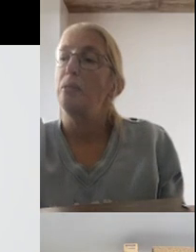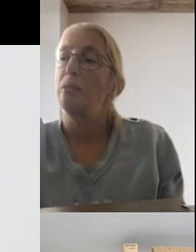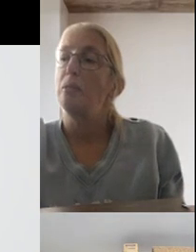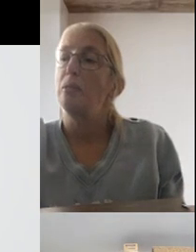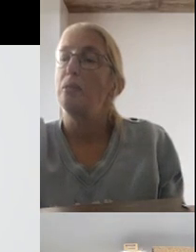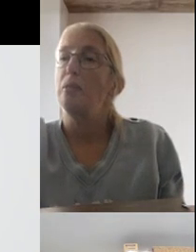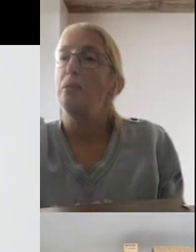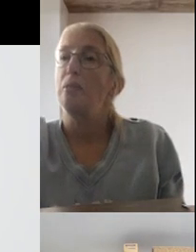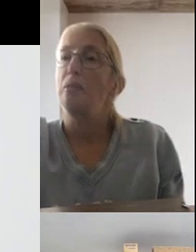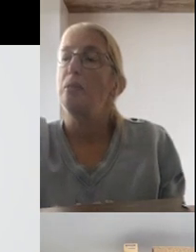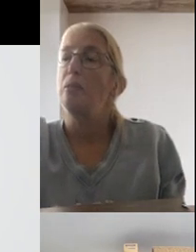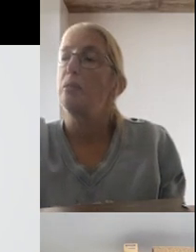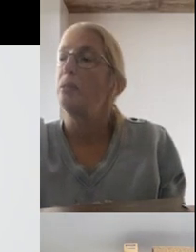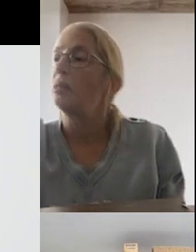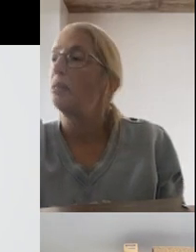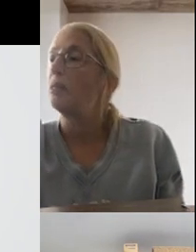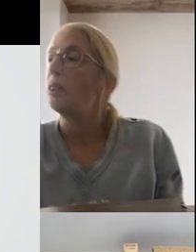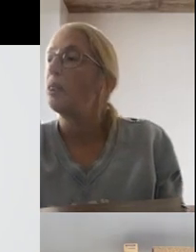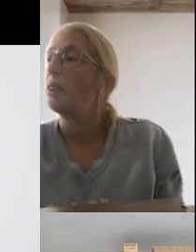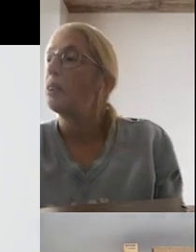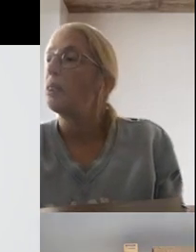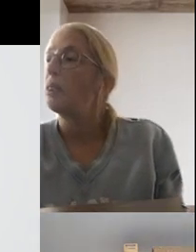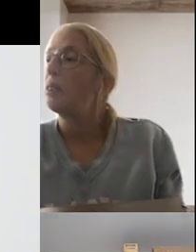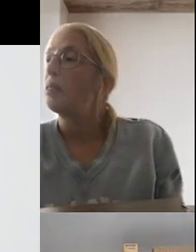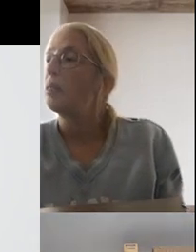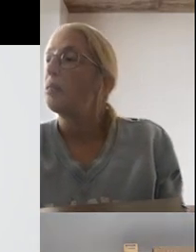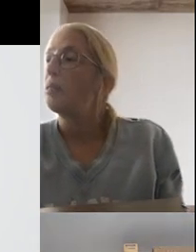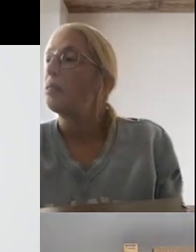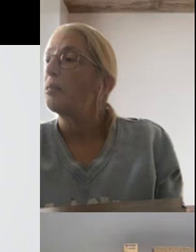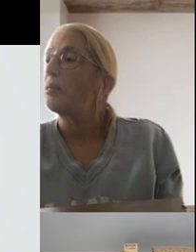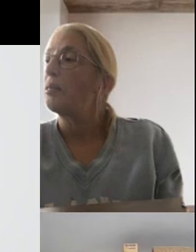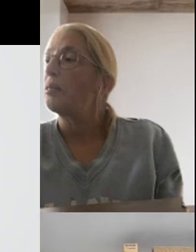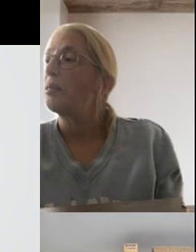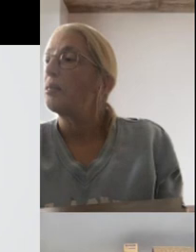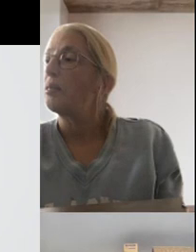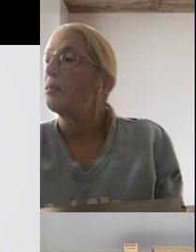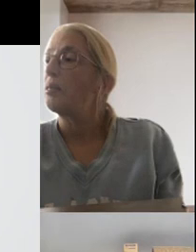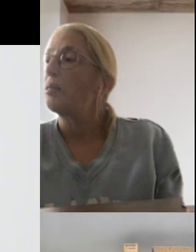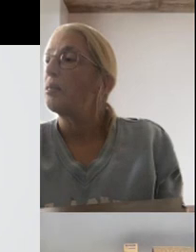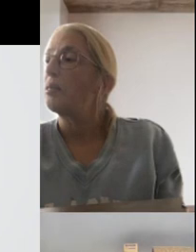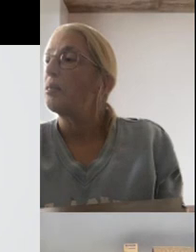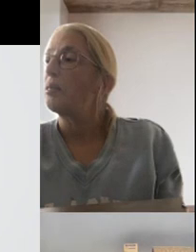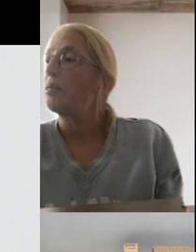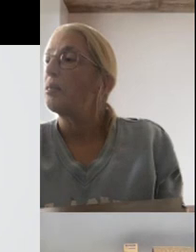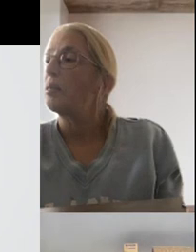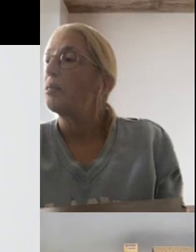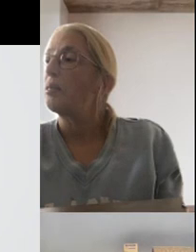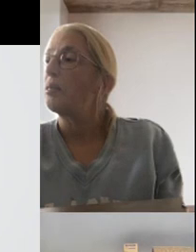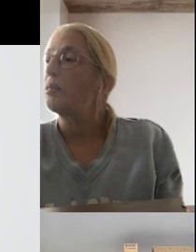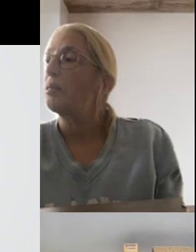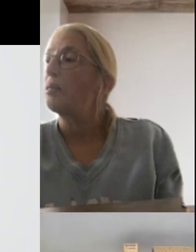whole spectrum from you know, slight disabilities through to disabilities that would rank as